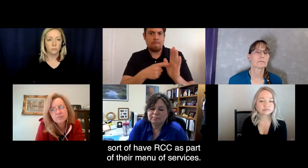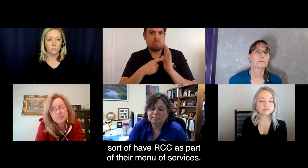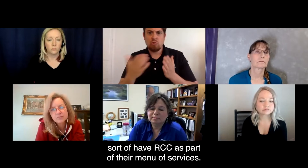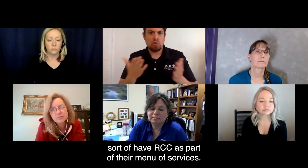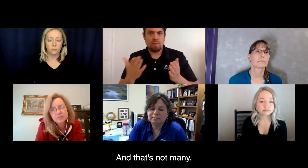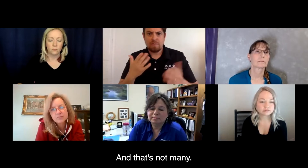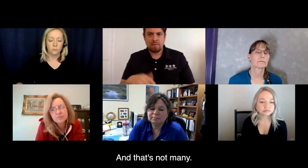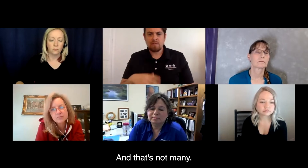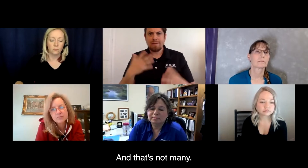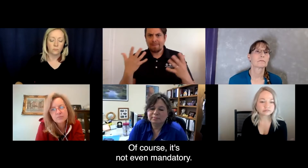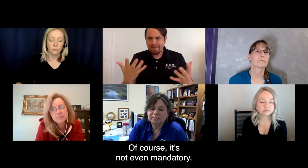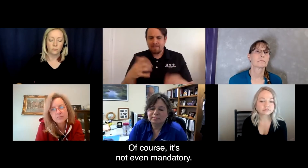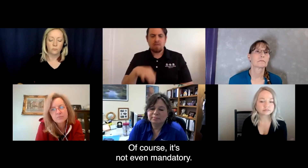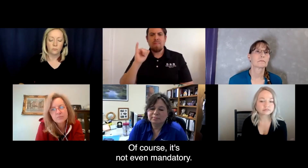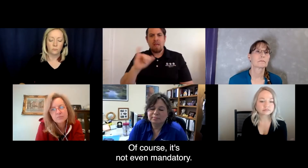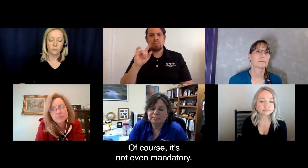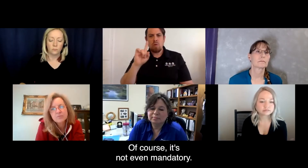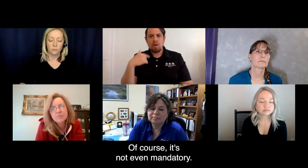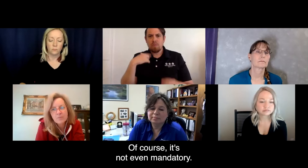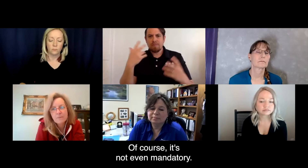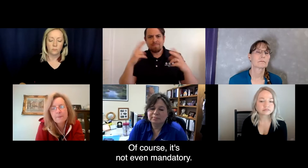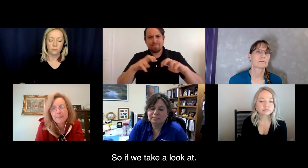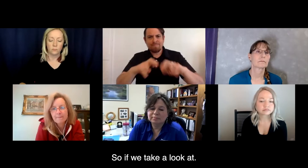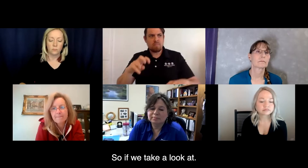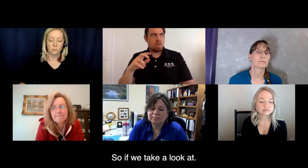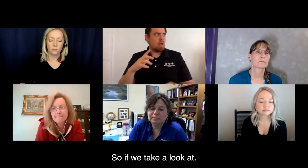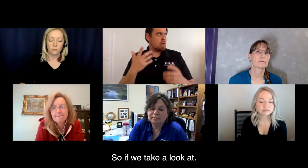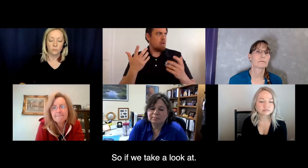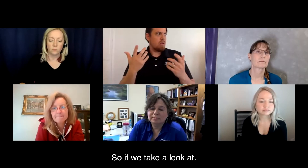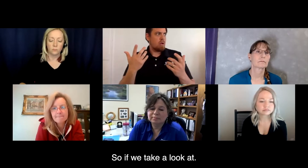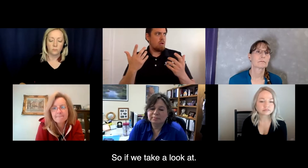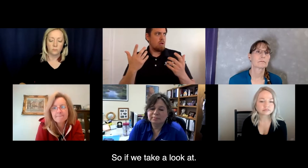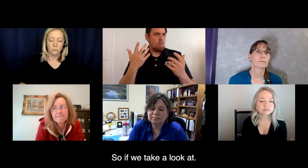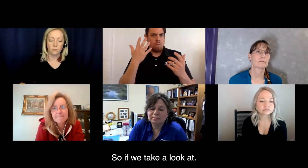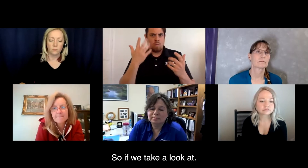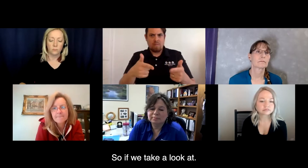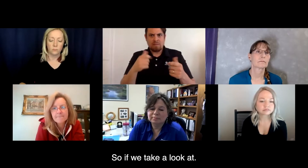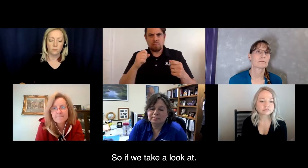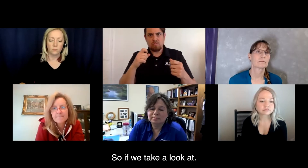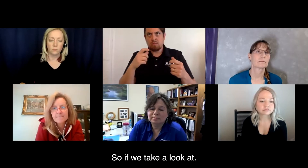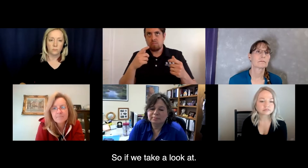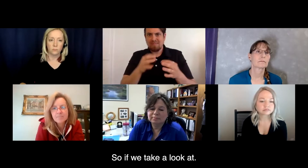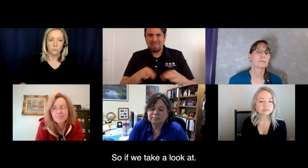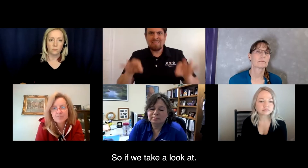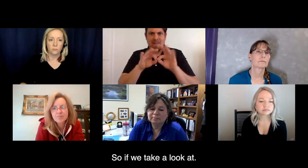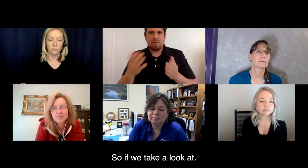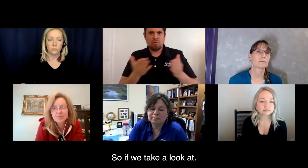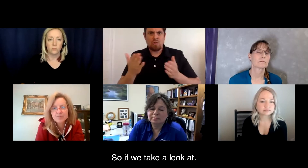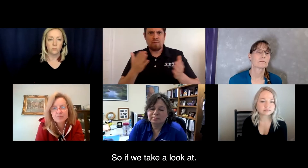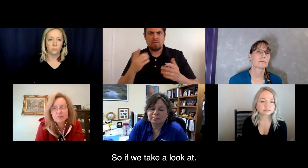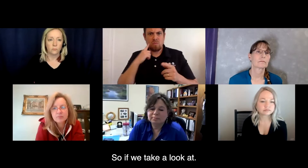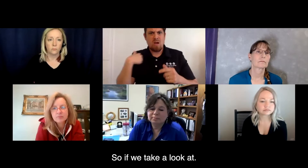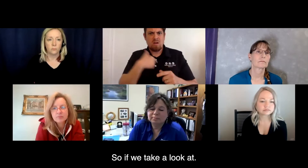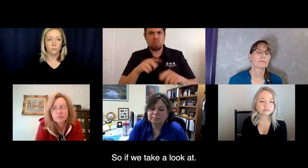of services. And that's not many. Of course, it's not even mandatory. So if we take a look at